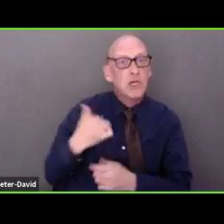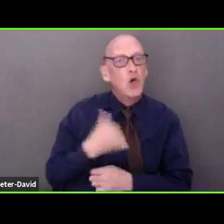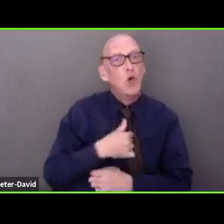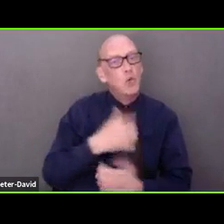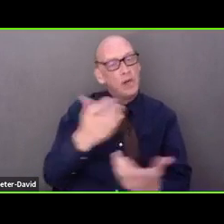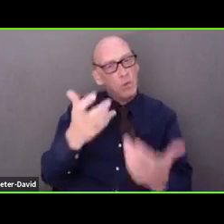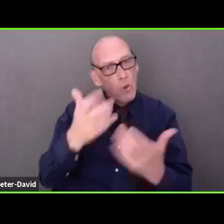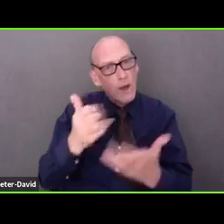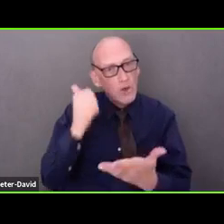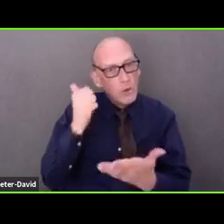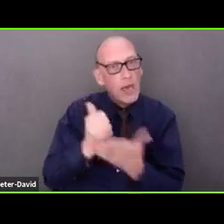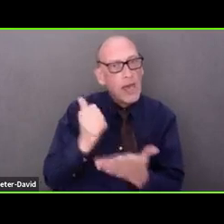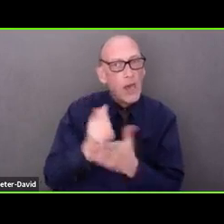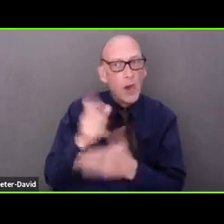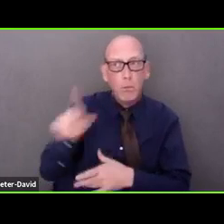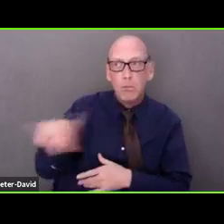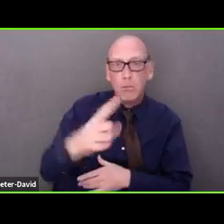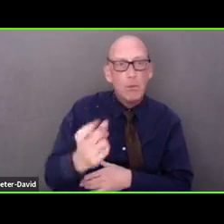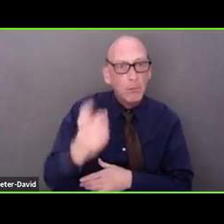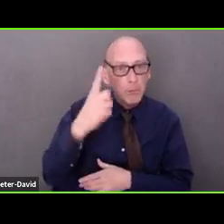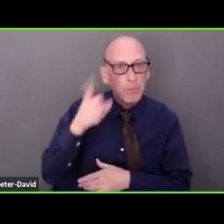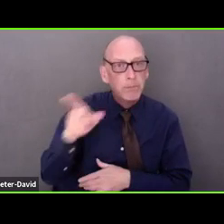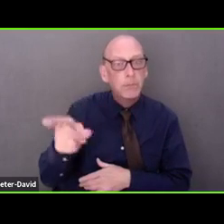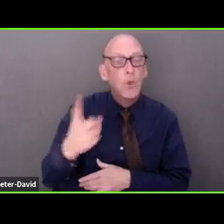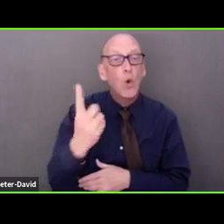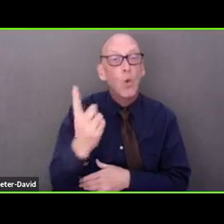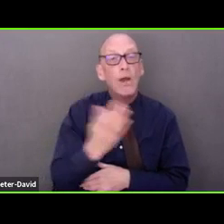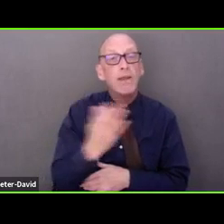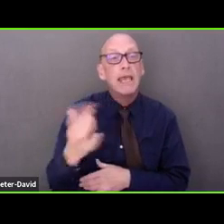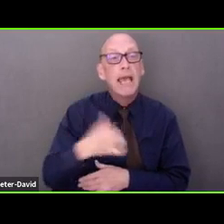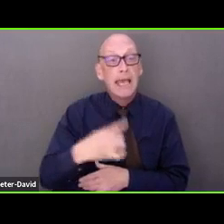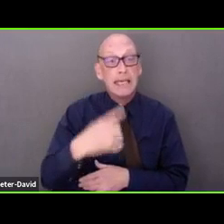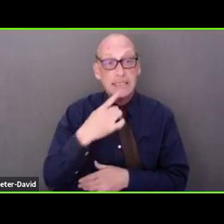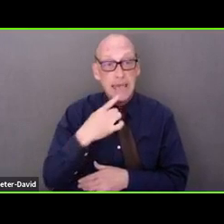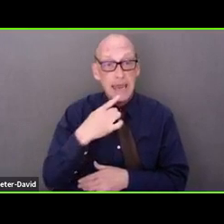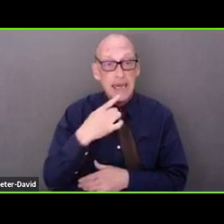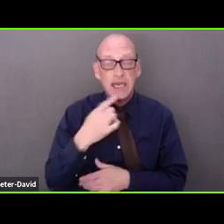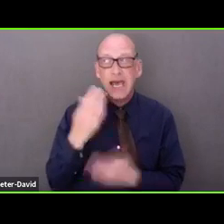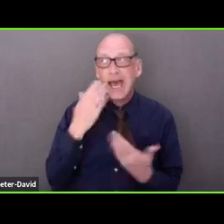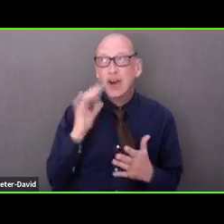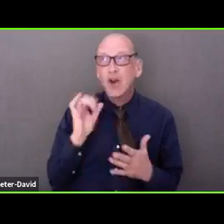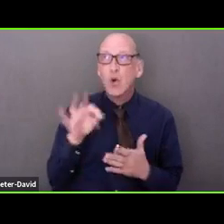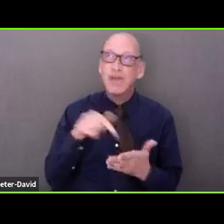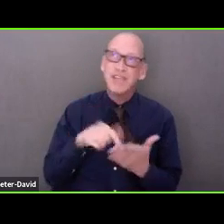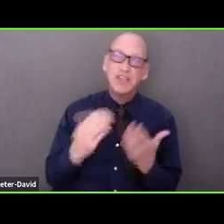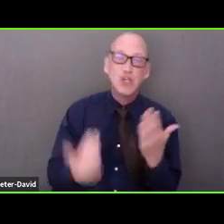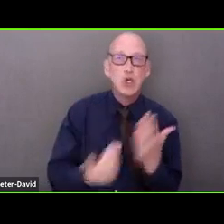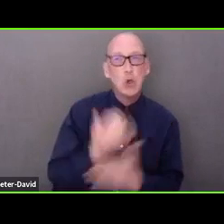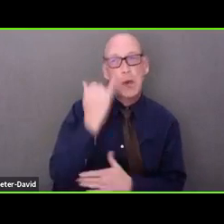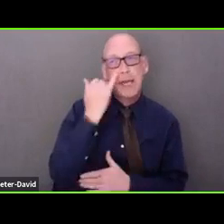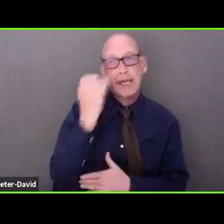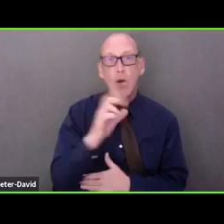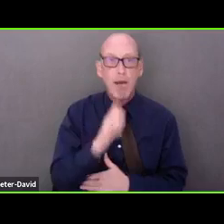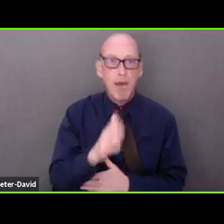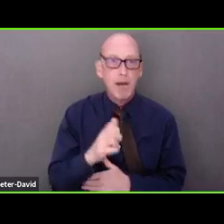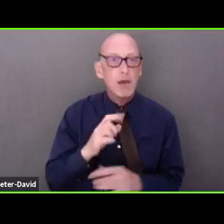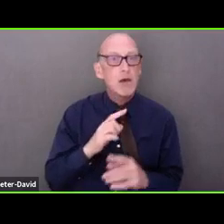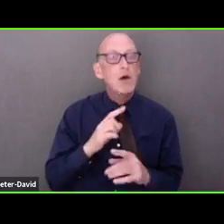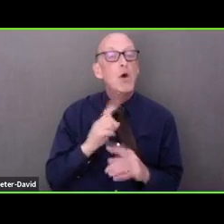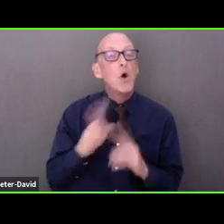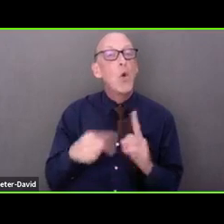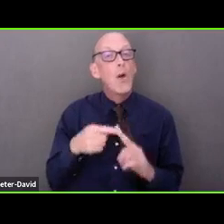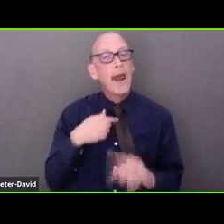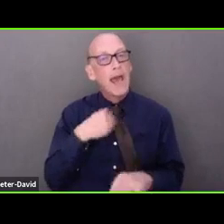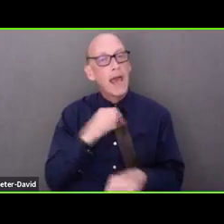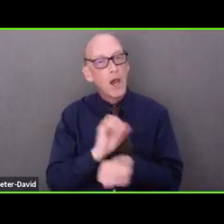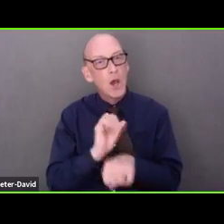them understand that, if one of the things I say, and this is kind of, I don't know if it's a new idea or not, but when I'm working with